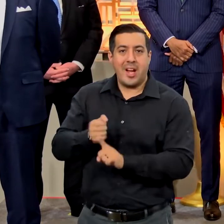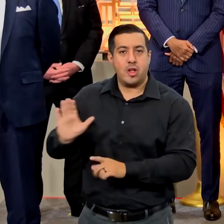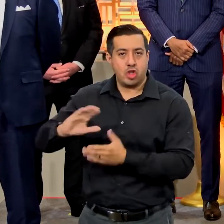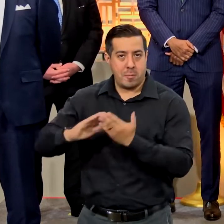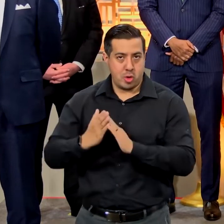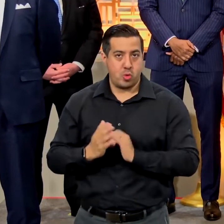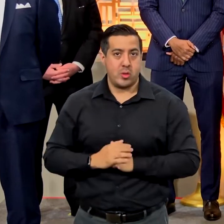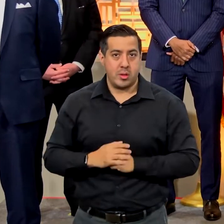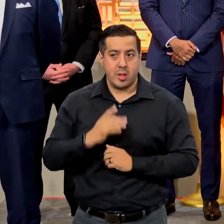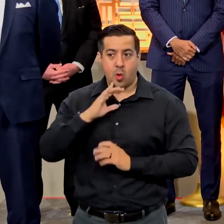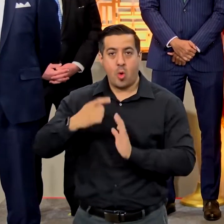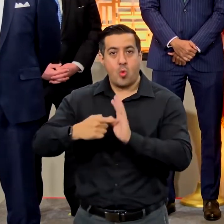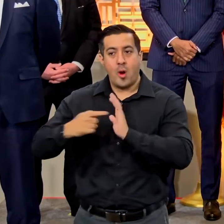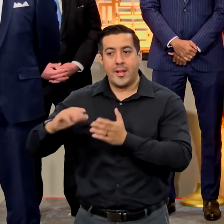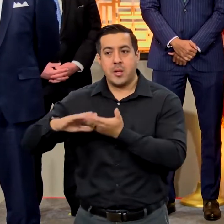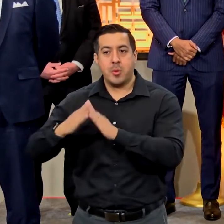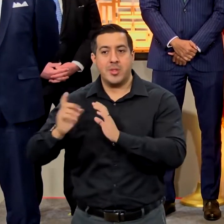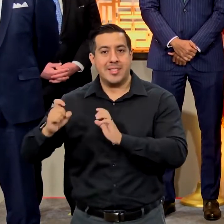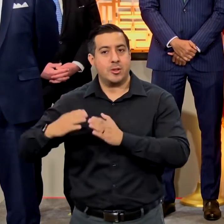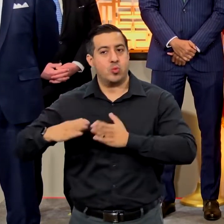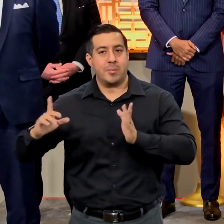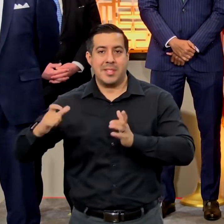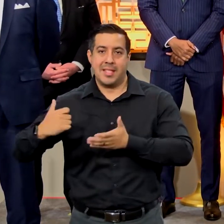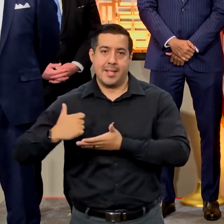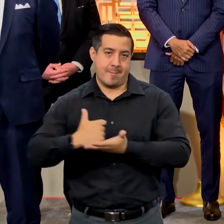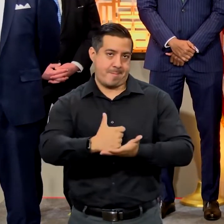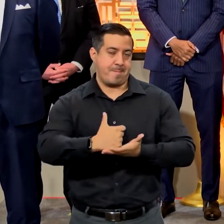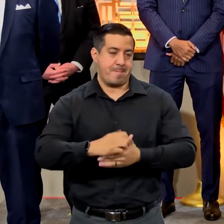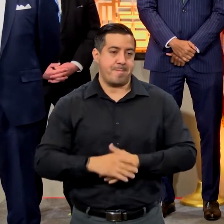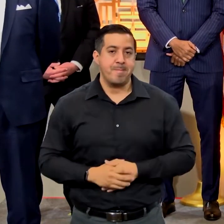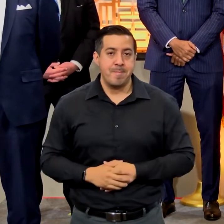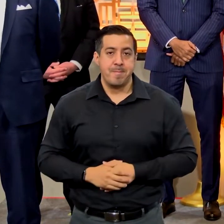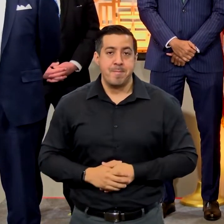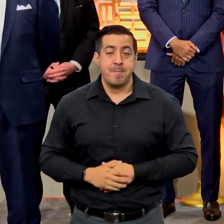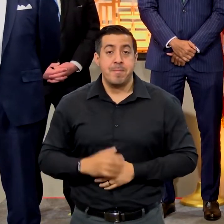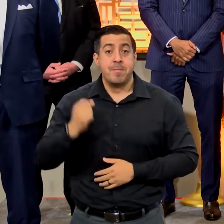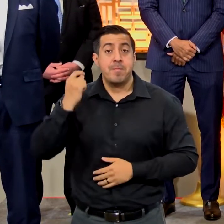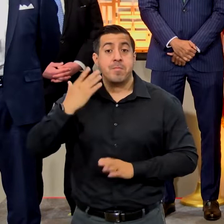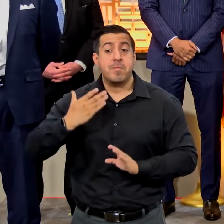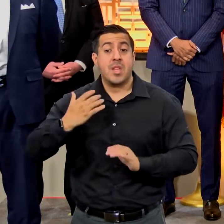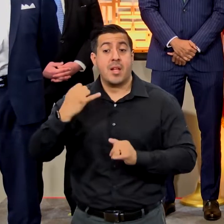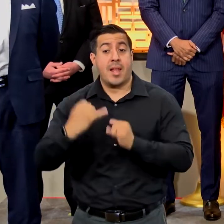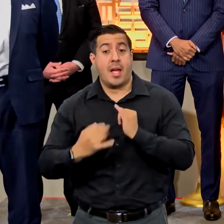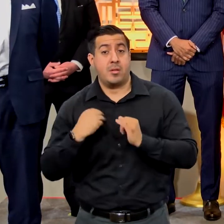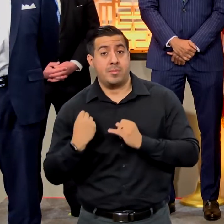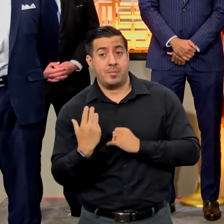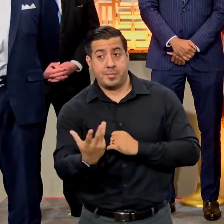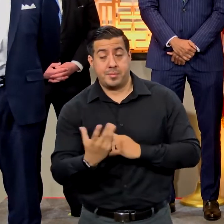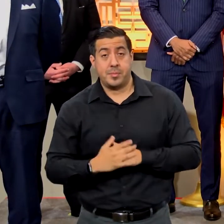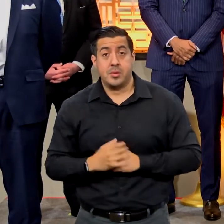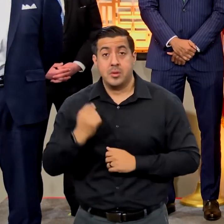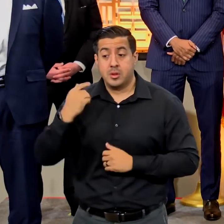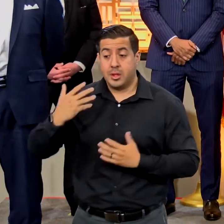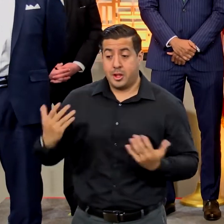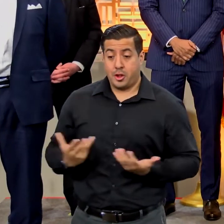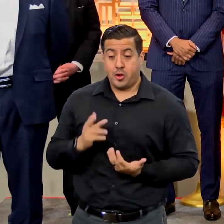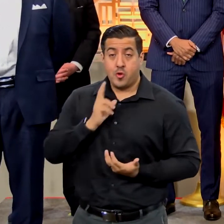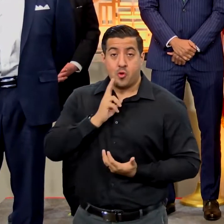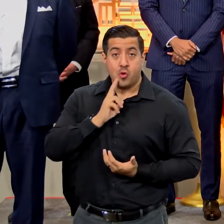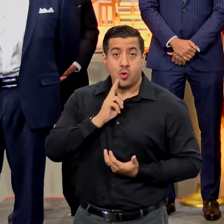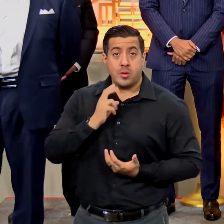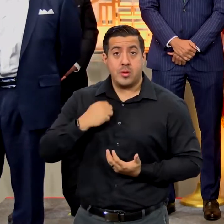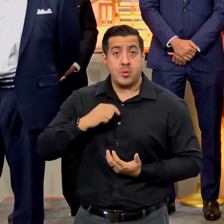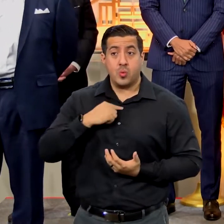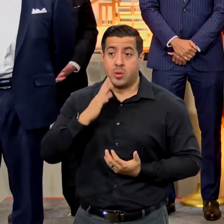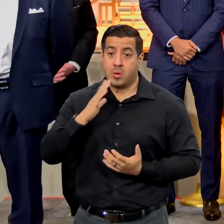and requires a community-wide response. Lastly, I've said it before and will say it again. In Houston, we either